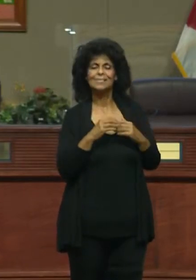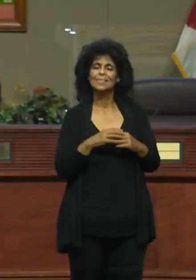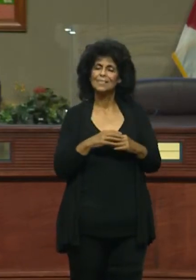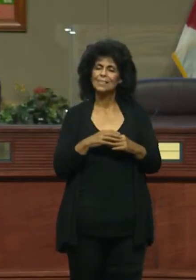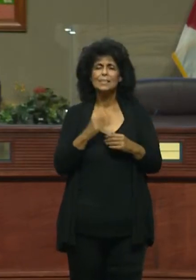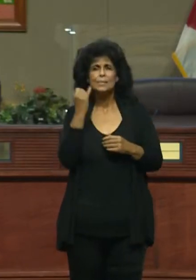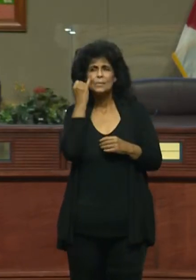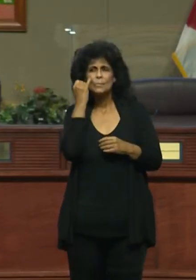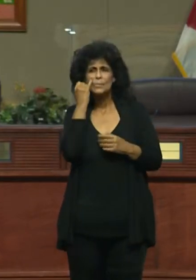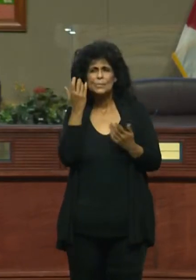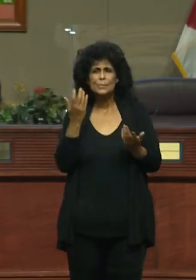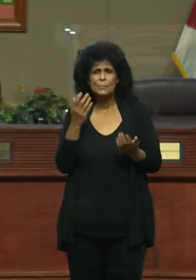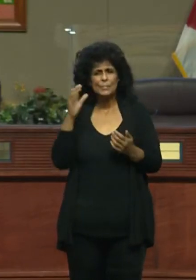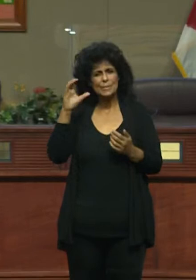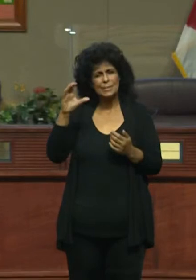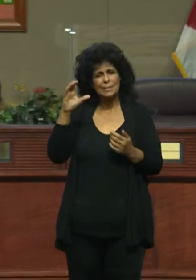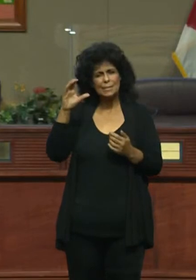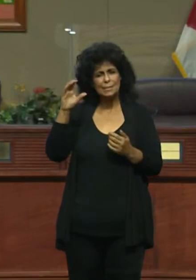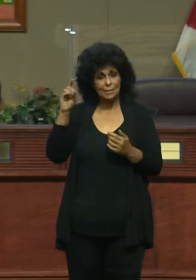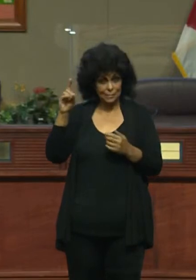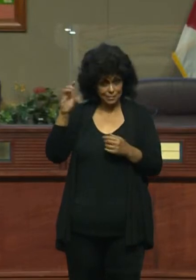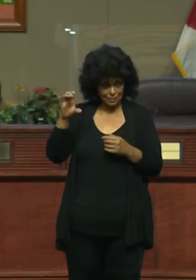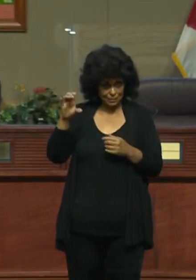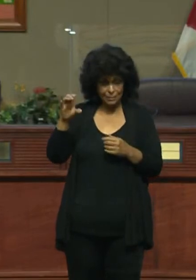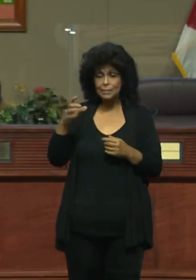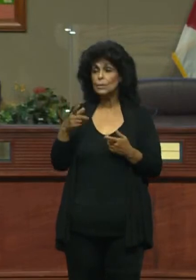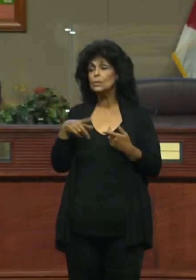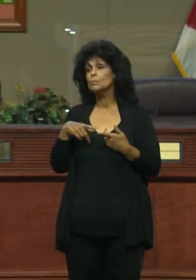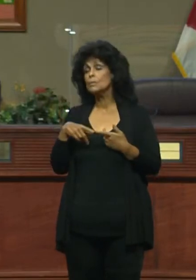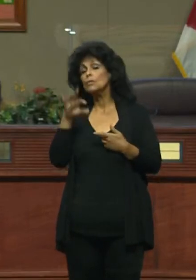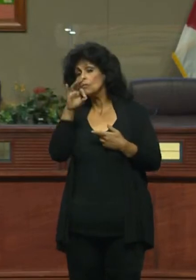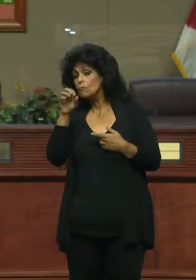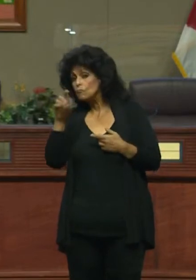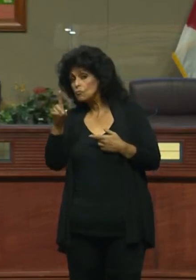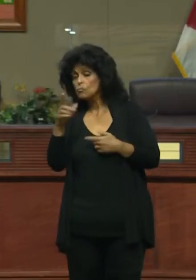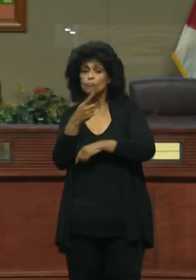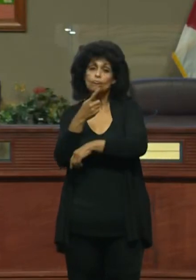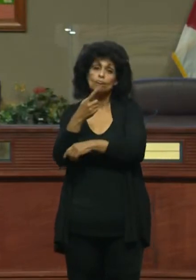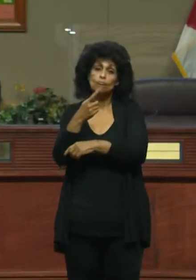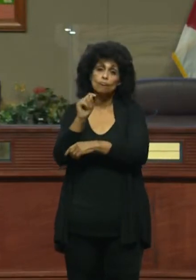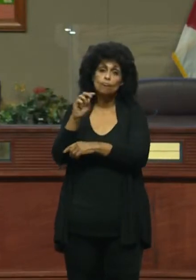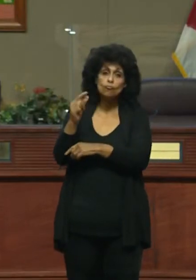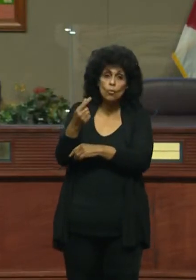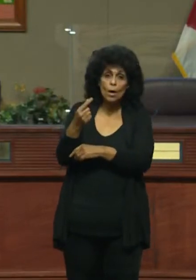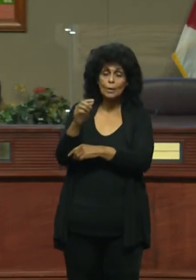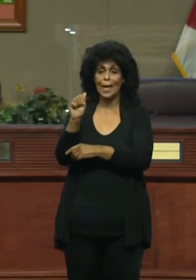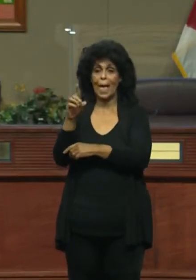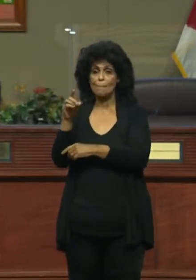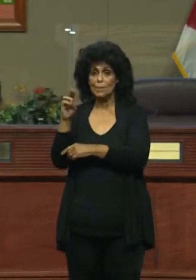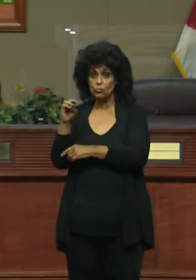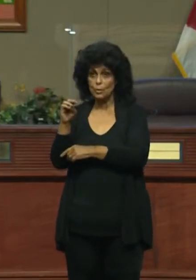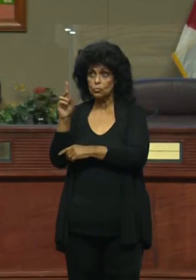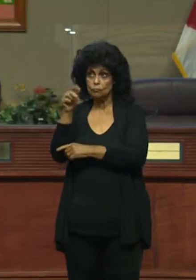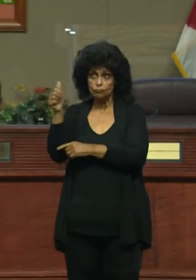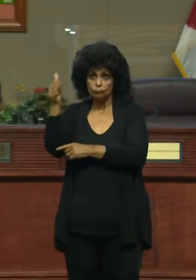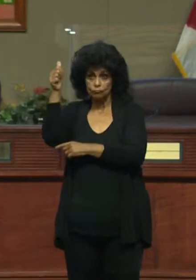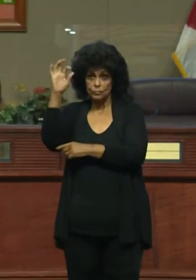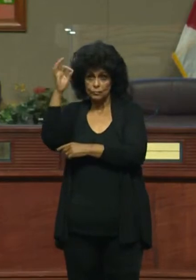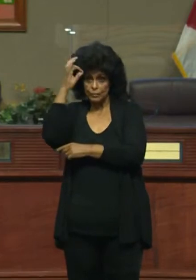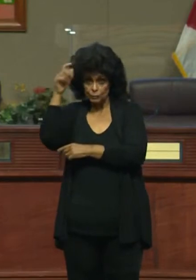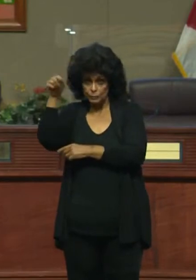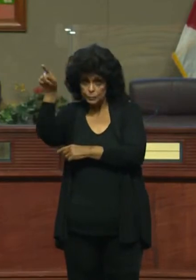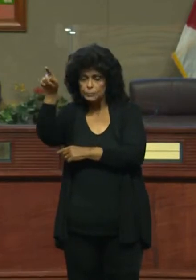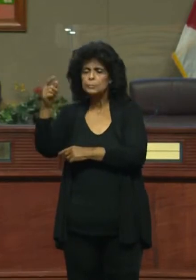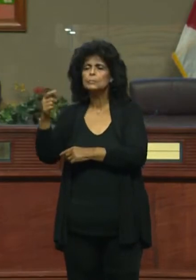CDC and the Food and Drug Administration approve the temporary use